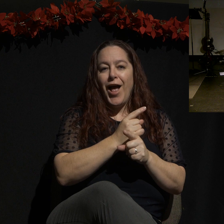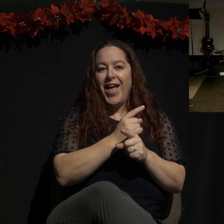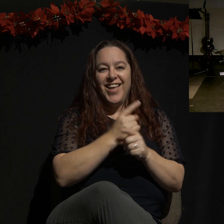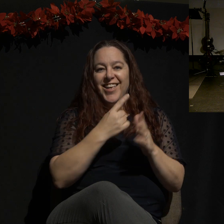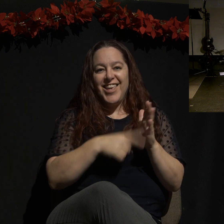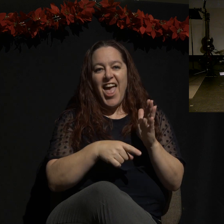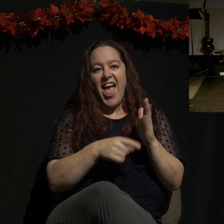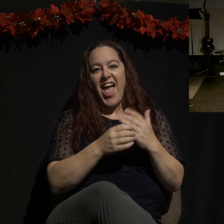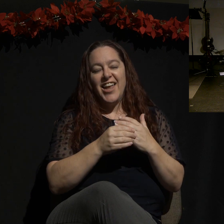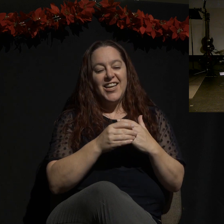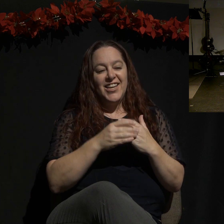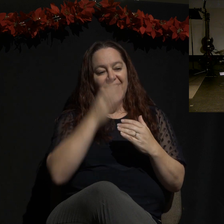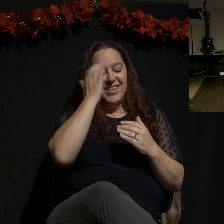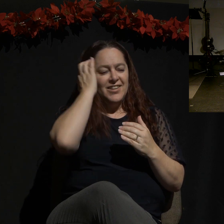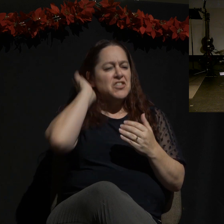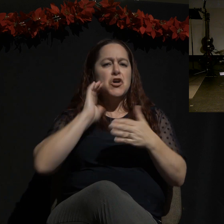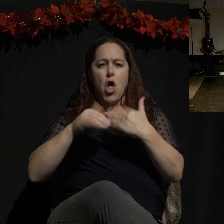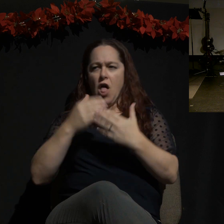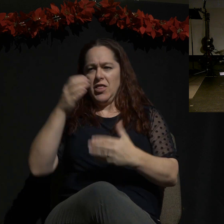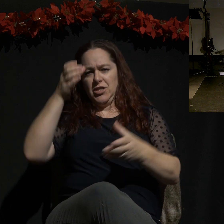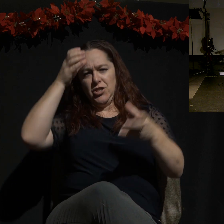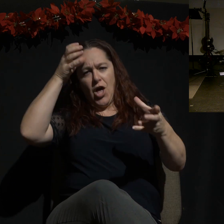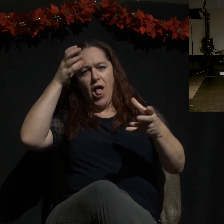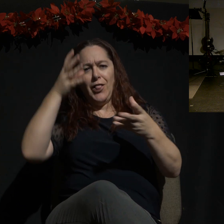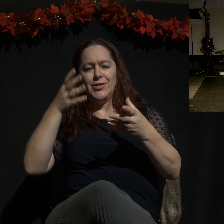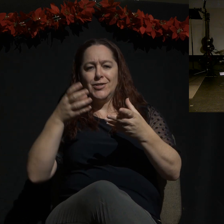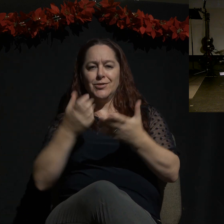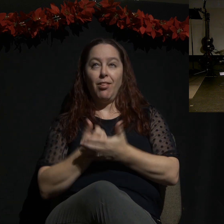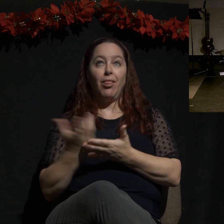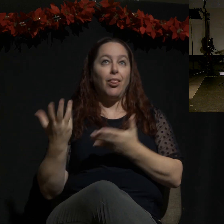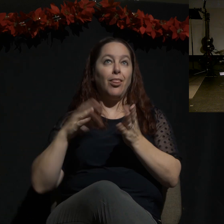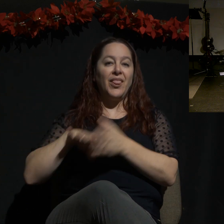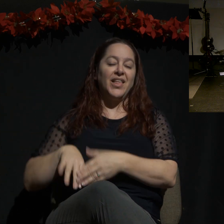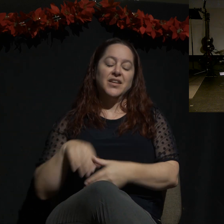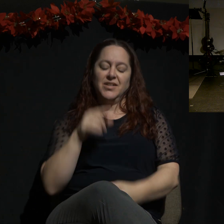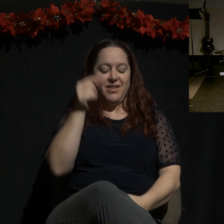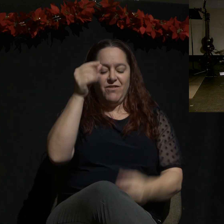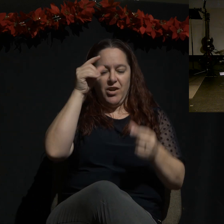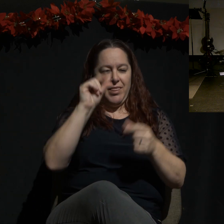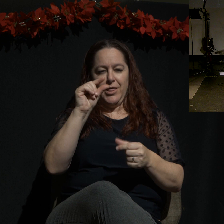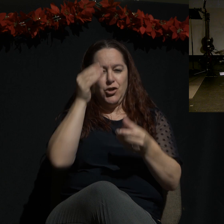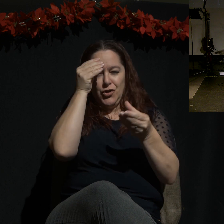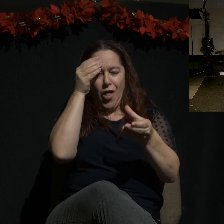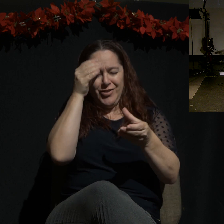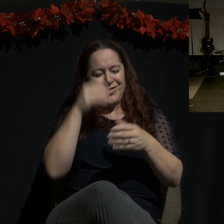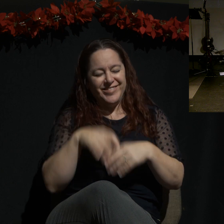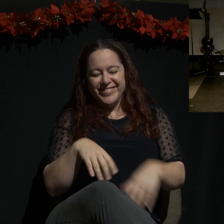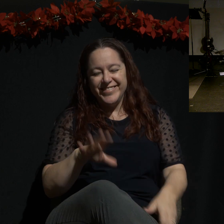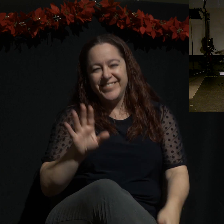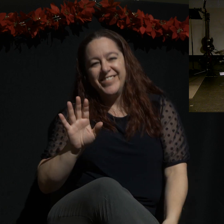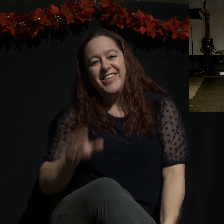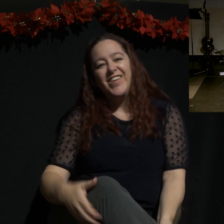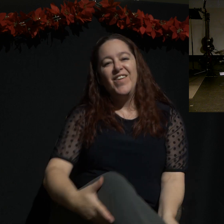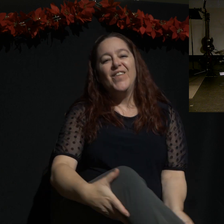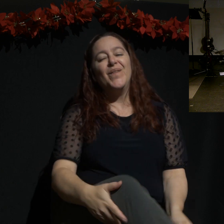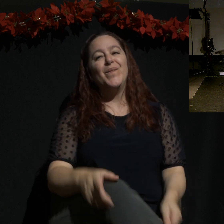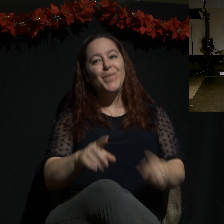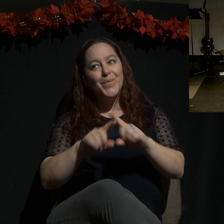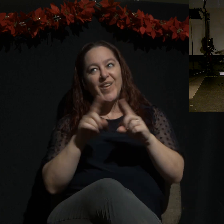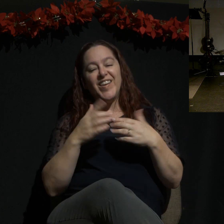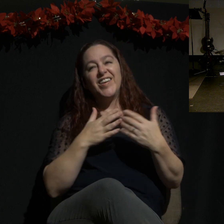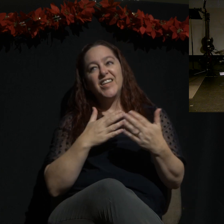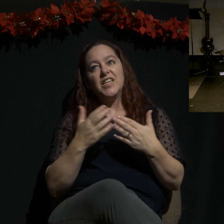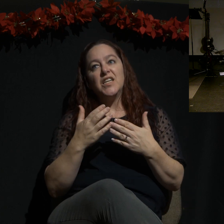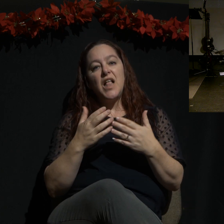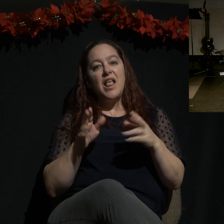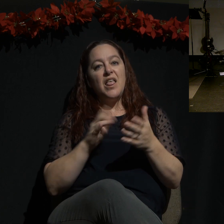this can't let all this knowledge go to waste. Very little knowledge. But so